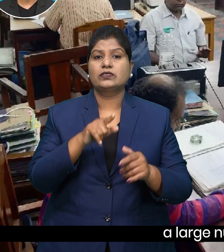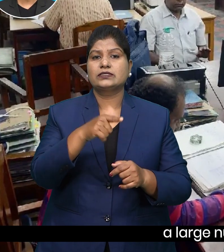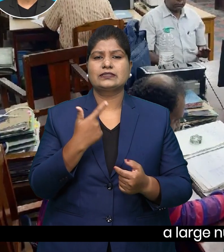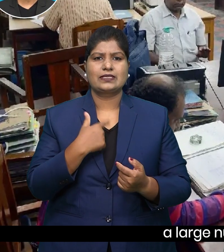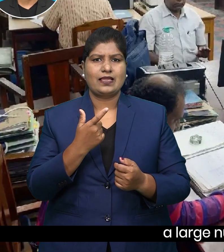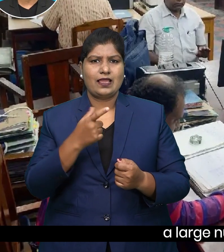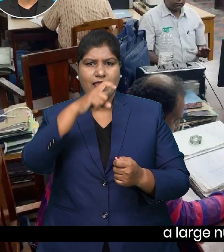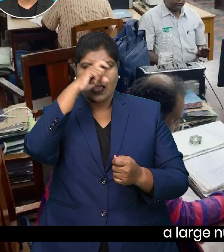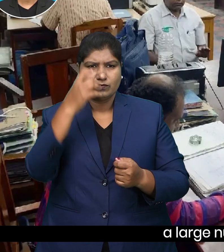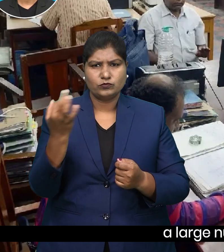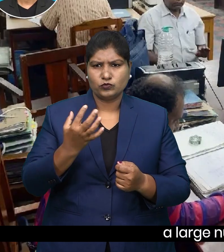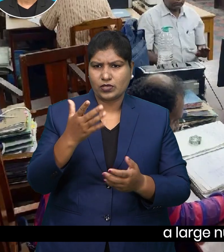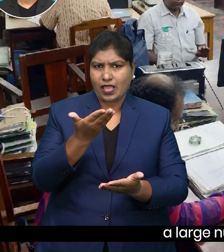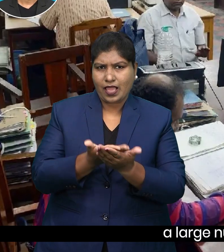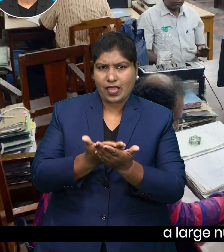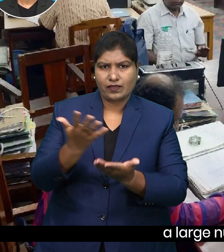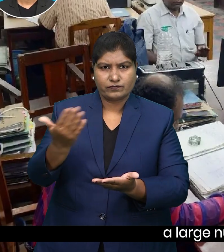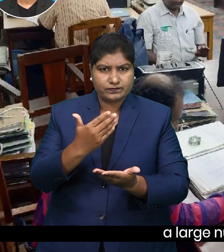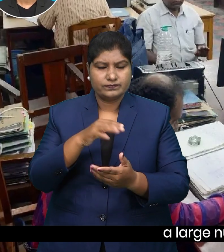a large number of workers